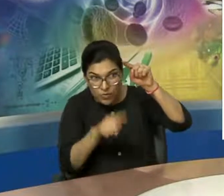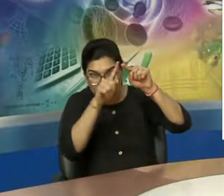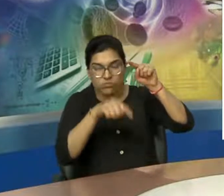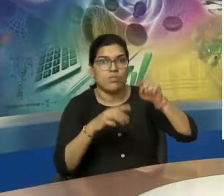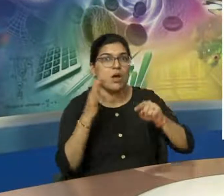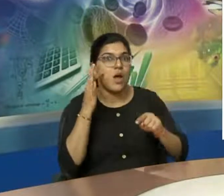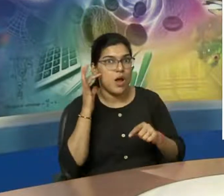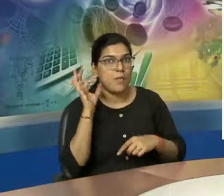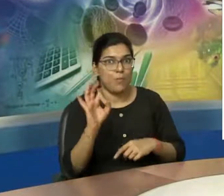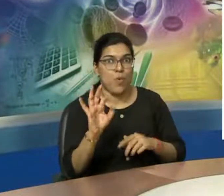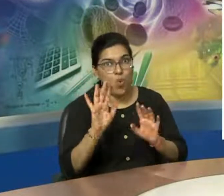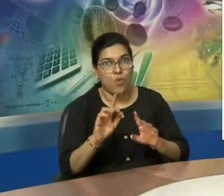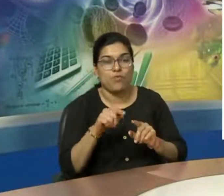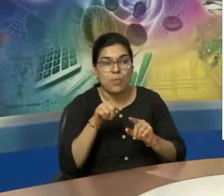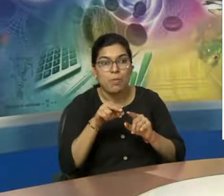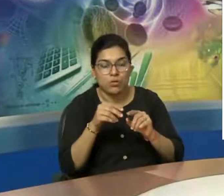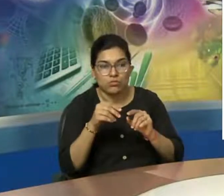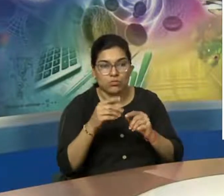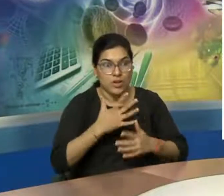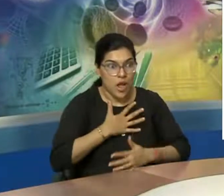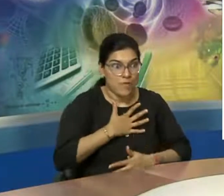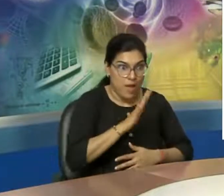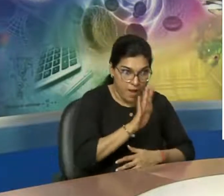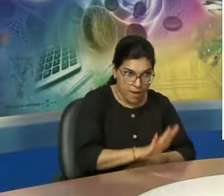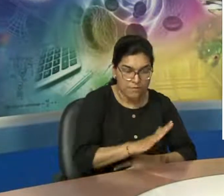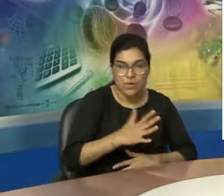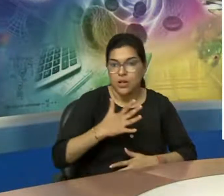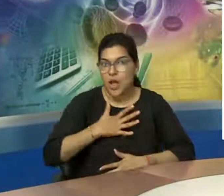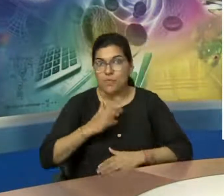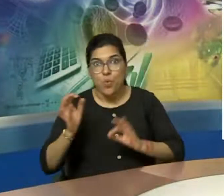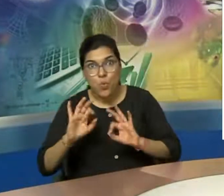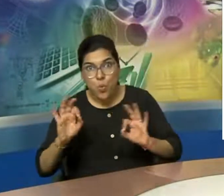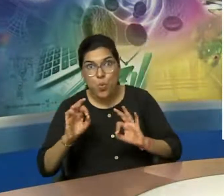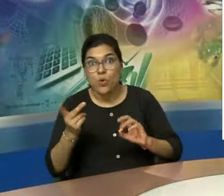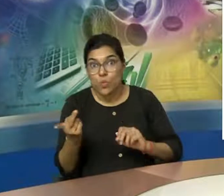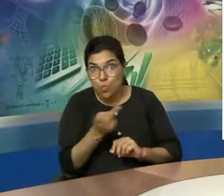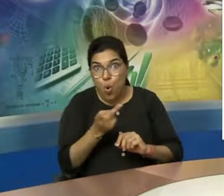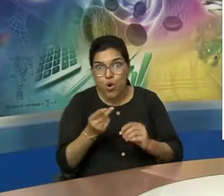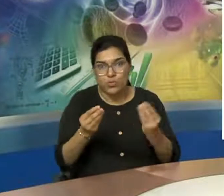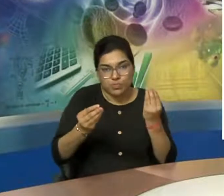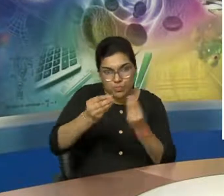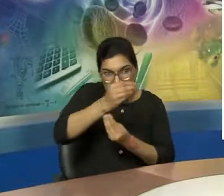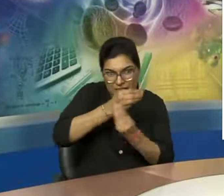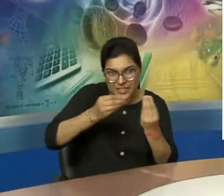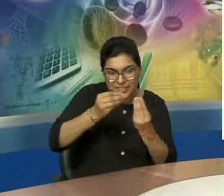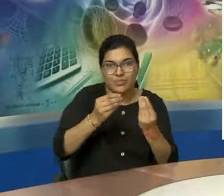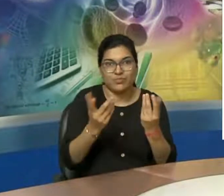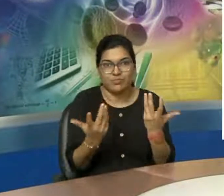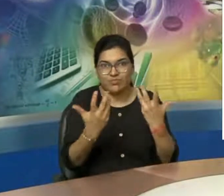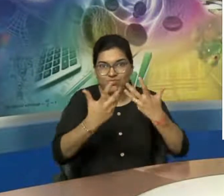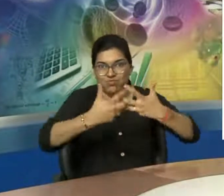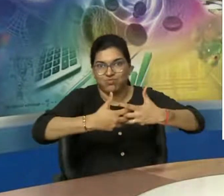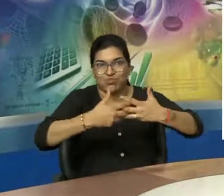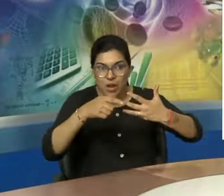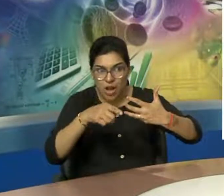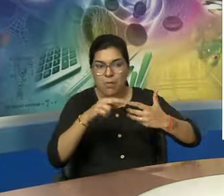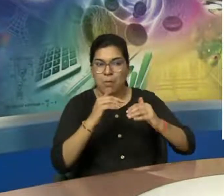Ecological level of organization spectrum, emphasizing the interaction of living